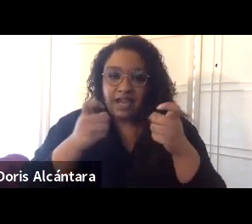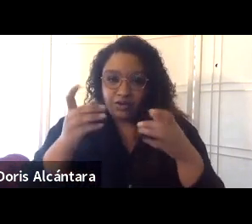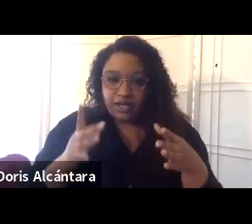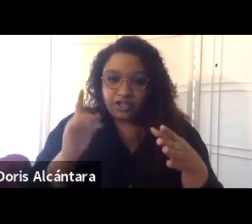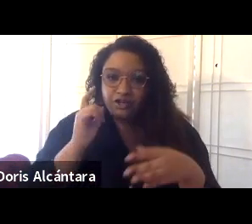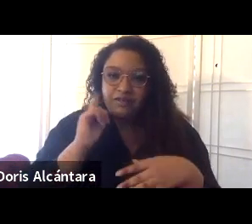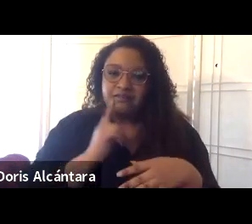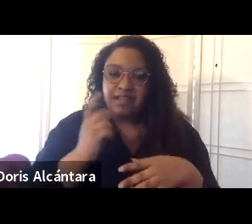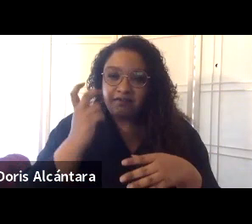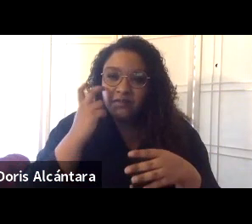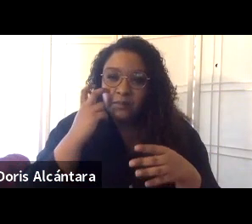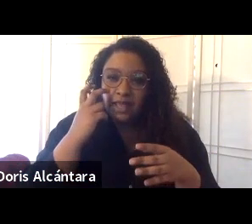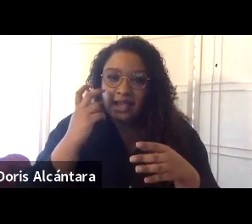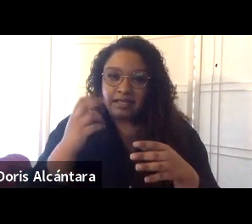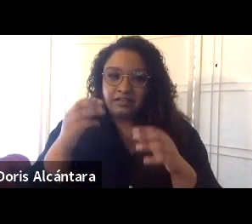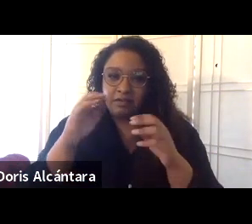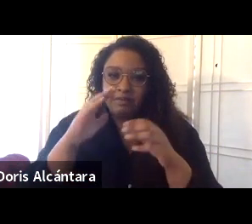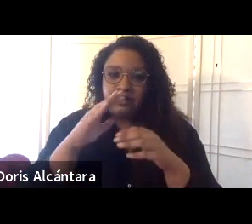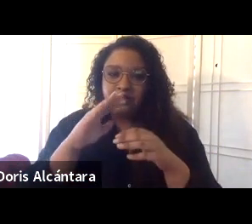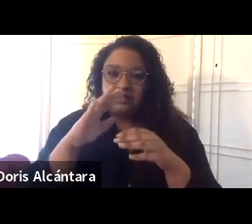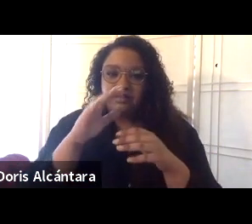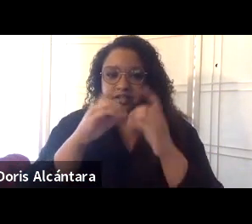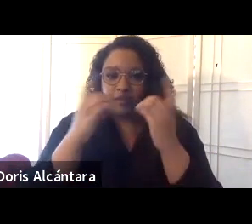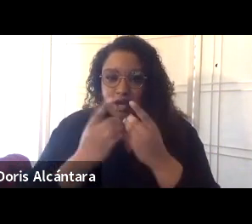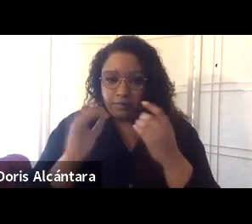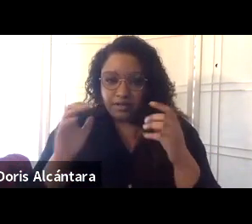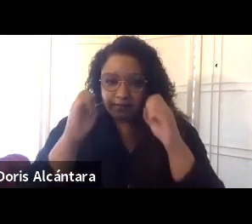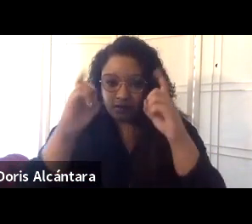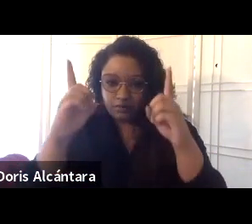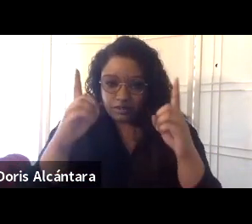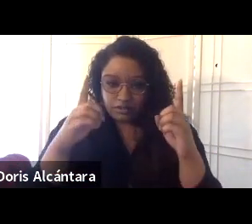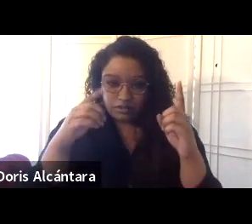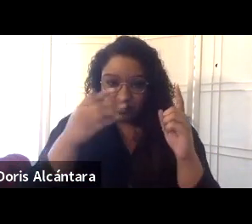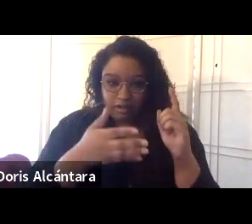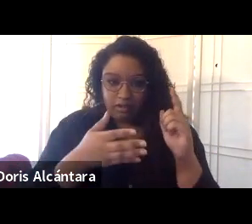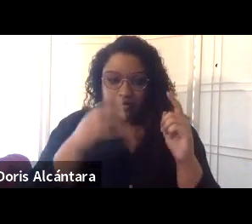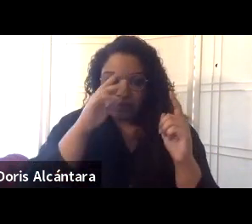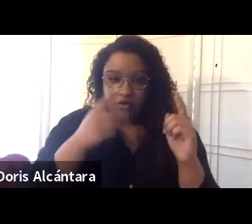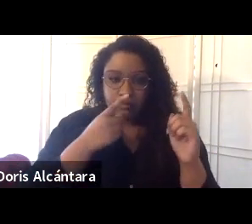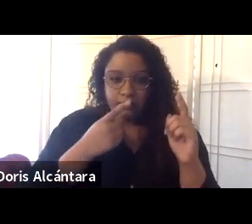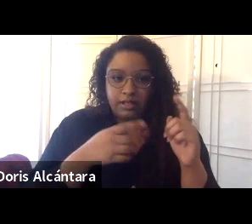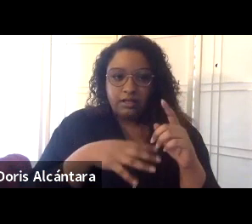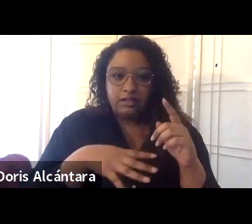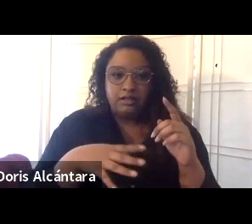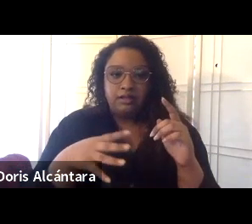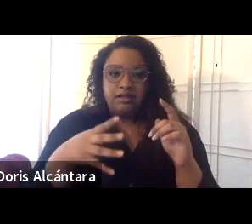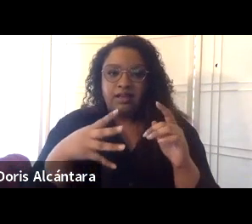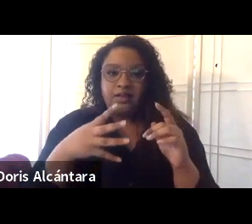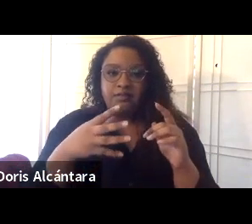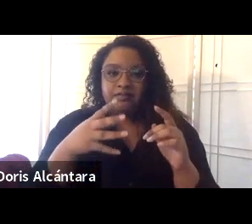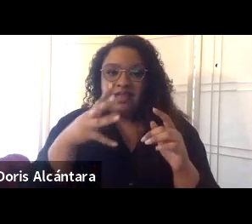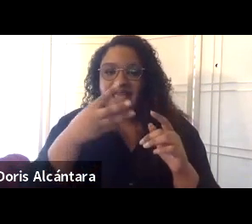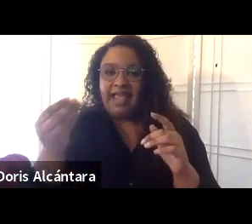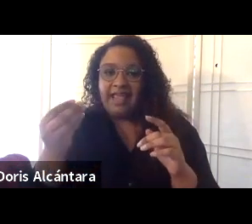other photos that I'll share with you momentarily. The director of the Deaf and Blind School in the Department of Education for